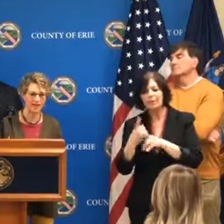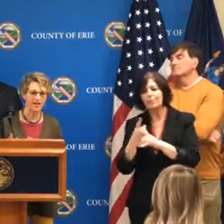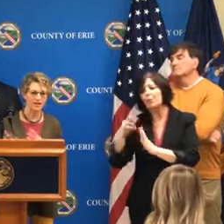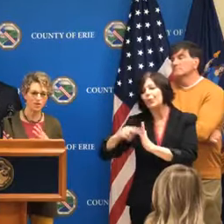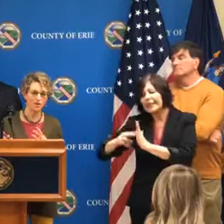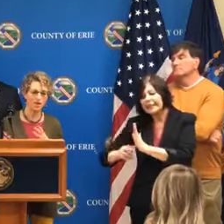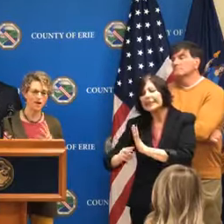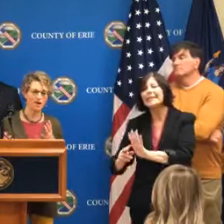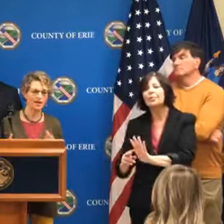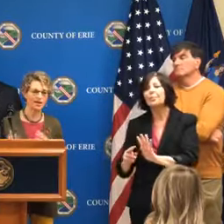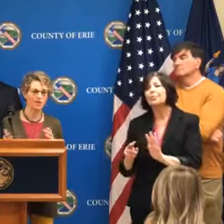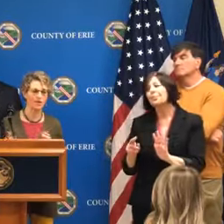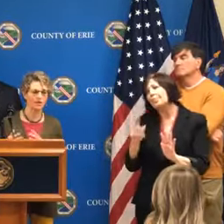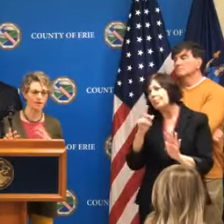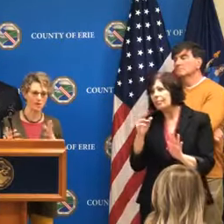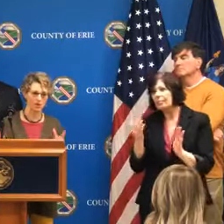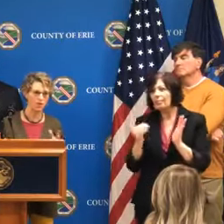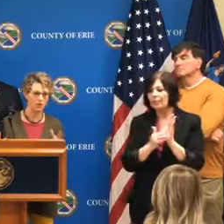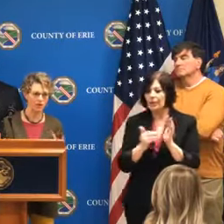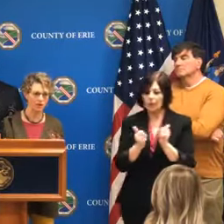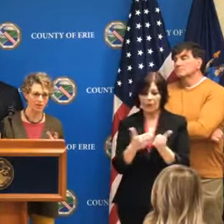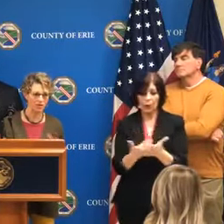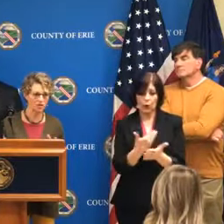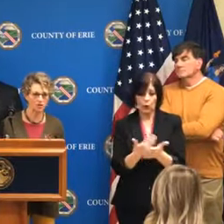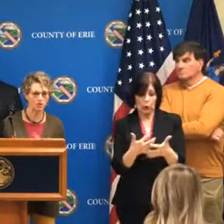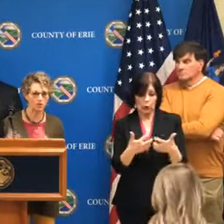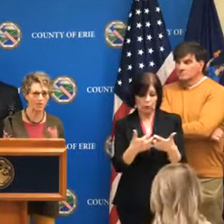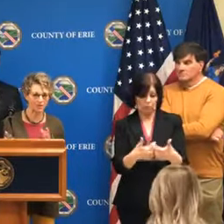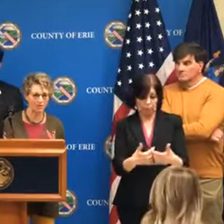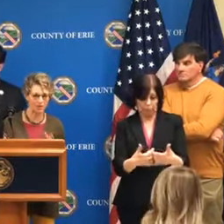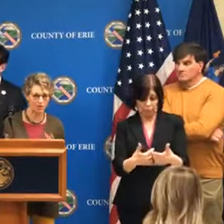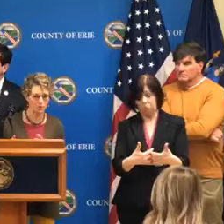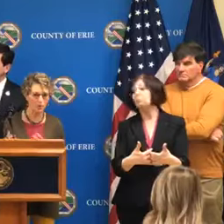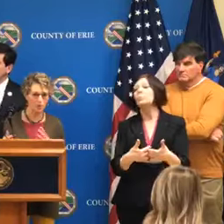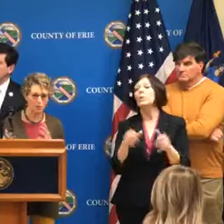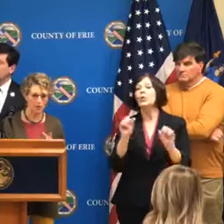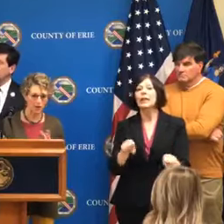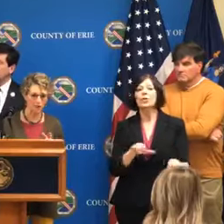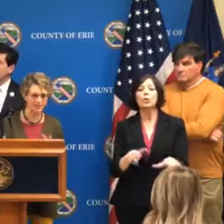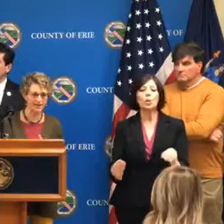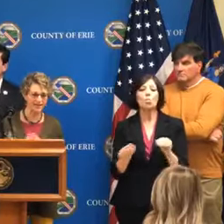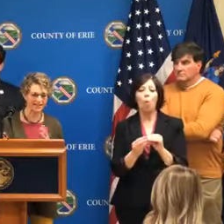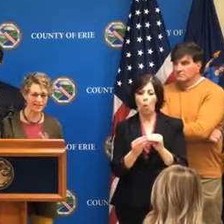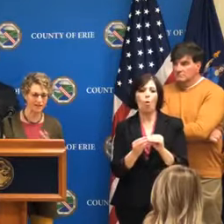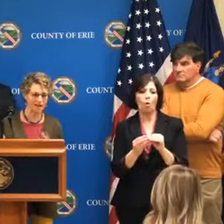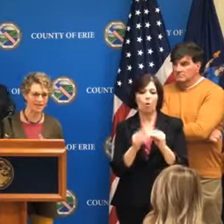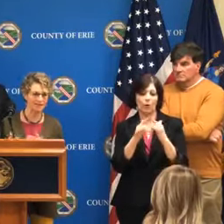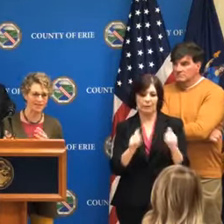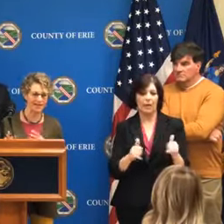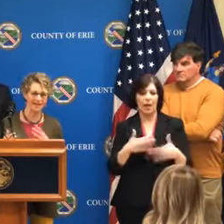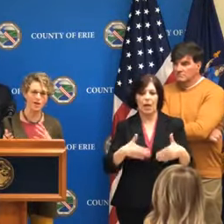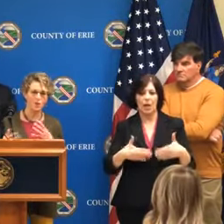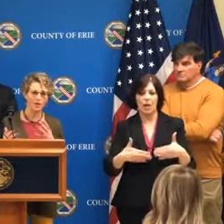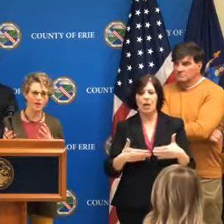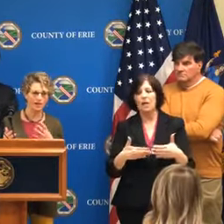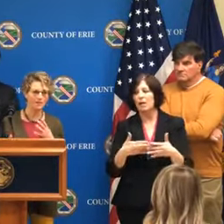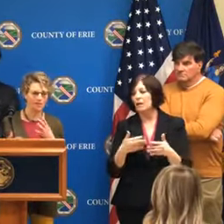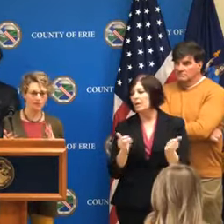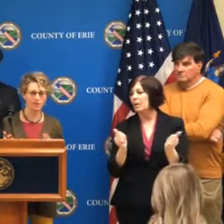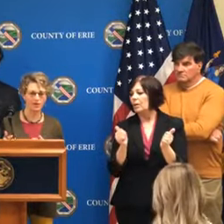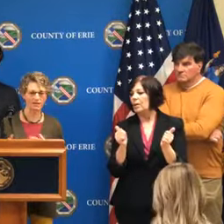readings. So again, with our new instrumentation, we'll be able to do more runs at the same time, and then